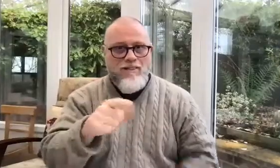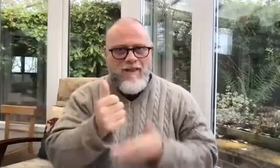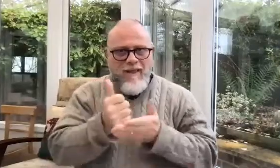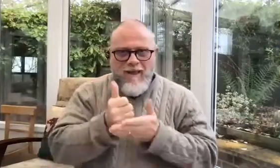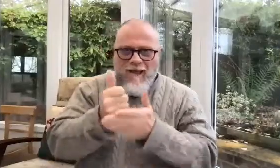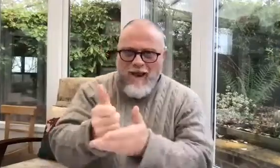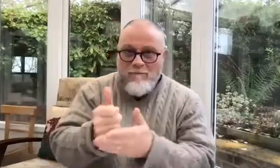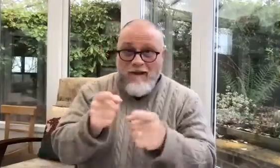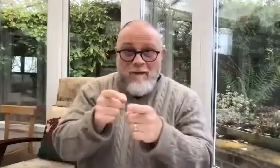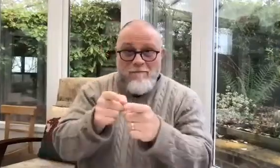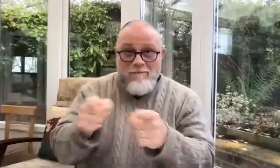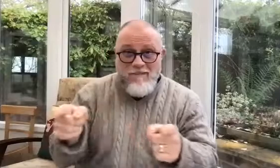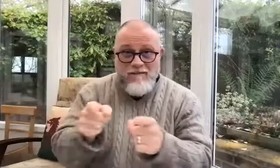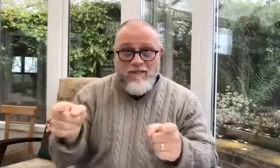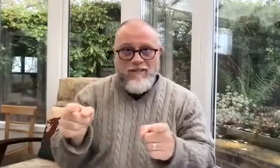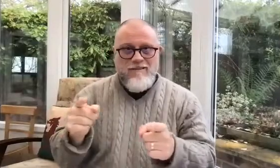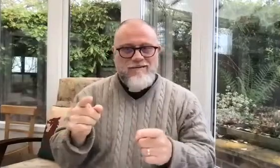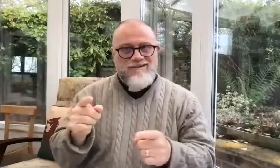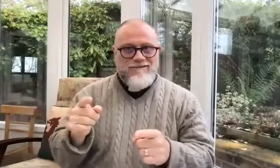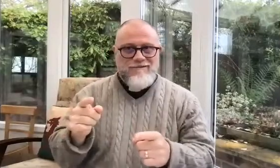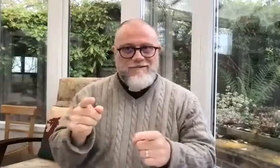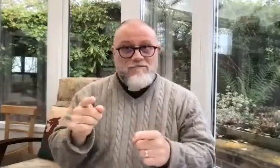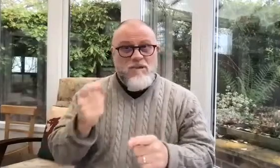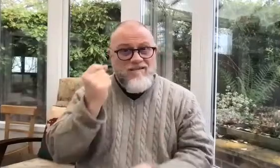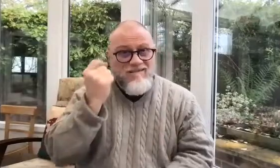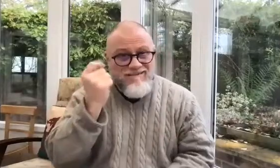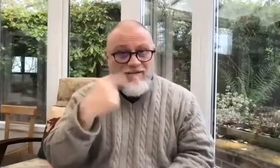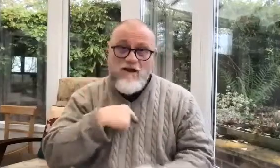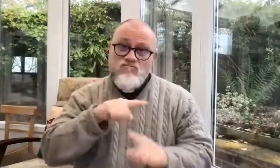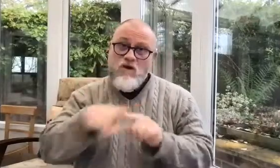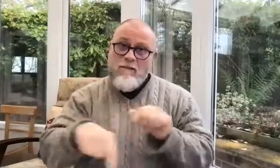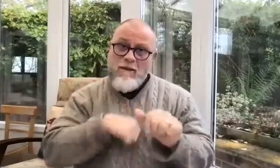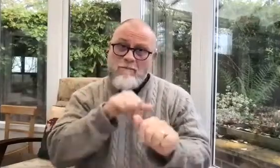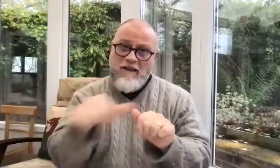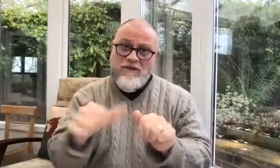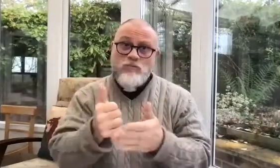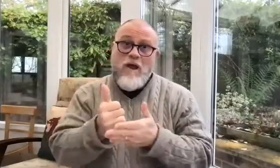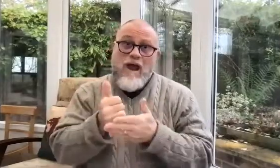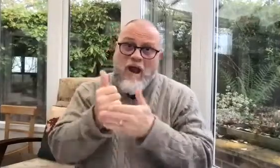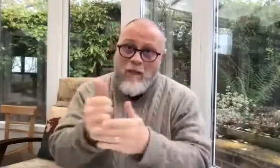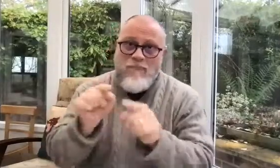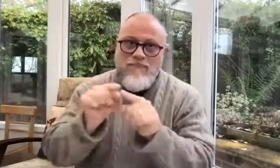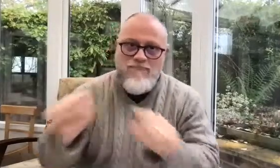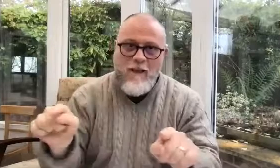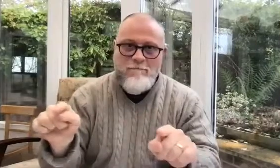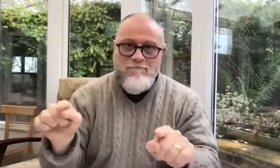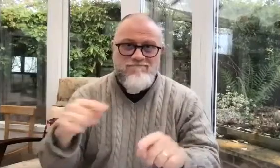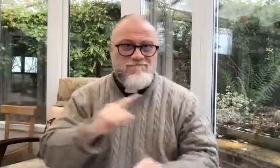So my role is important because it helps people to understand that I am trying to help my best